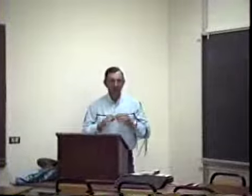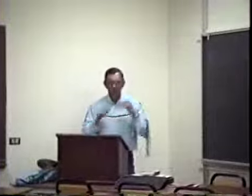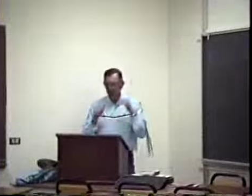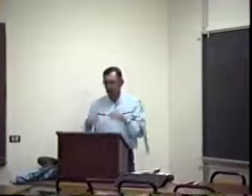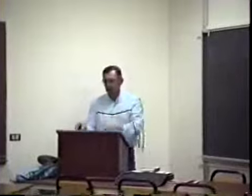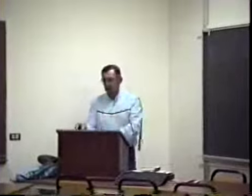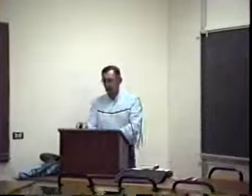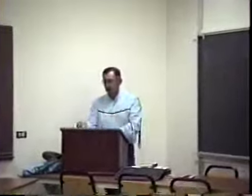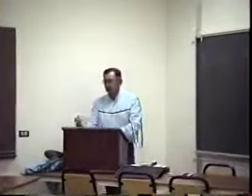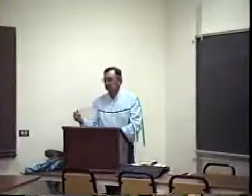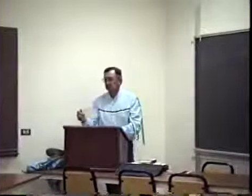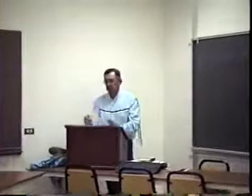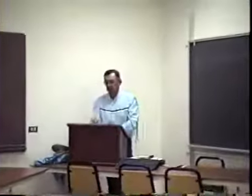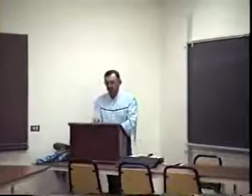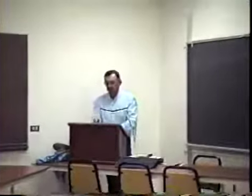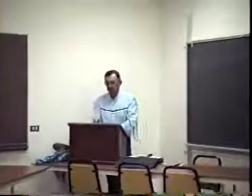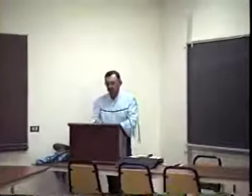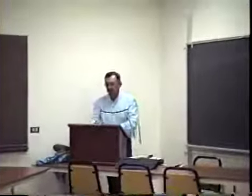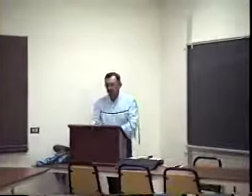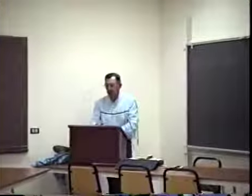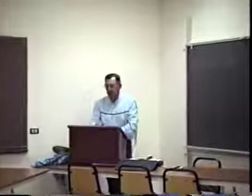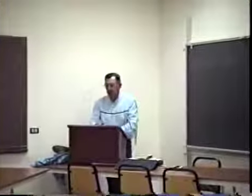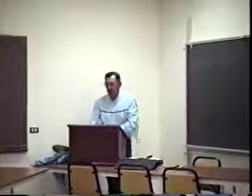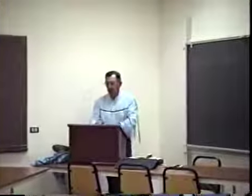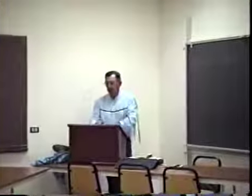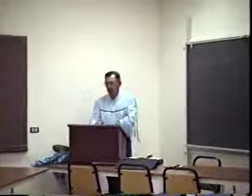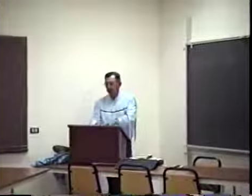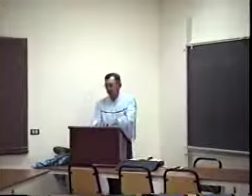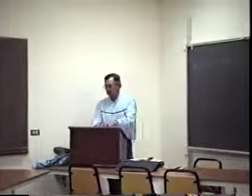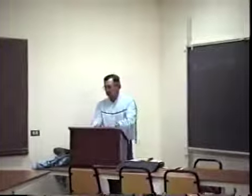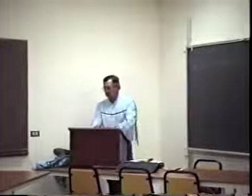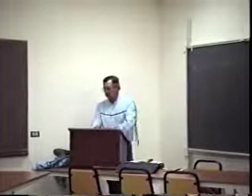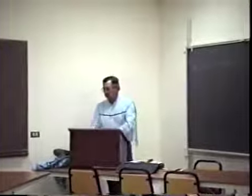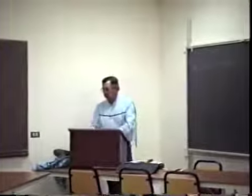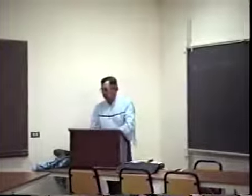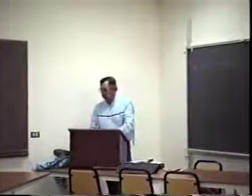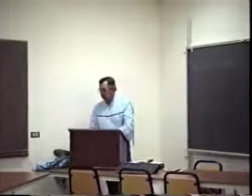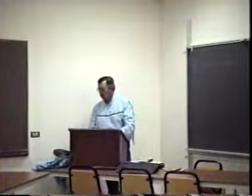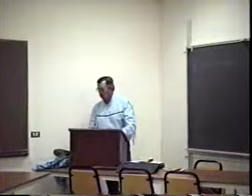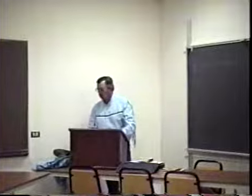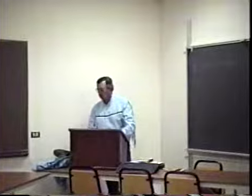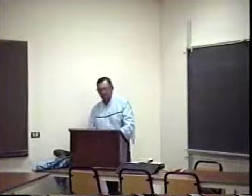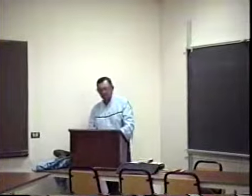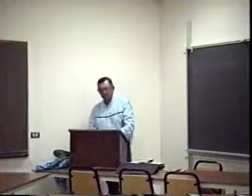just, I'll leave this little gouge sheet right here, and just tell a little bit about yourself. Holly?